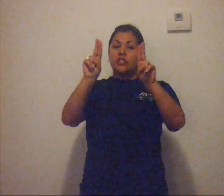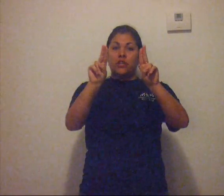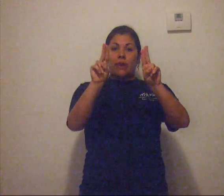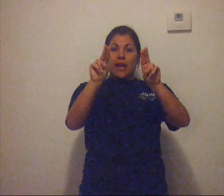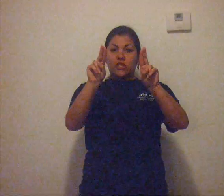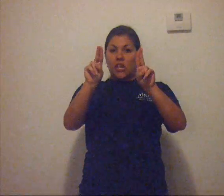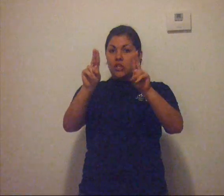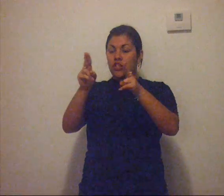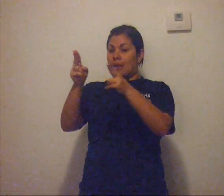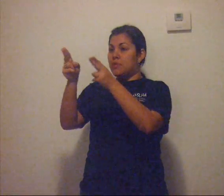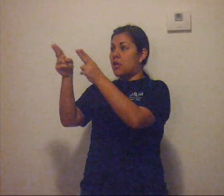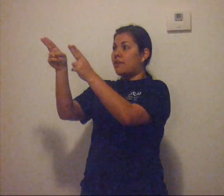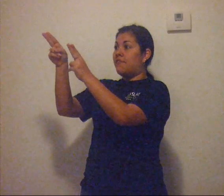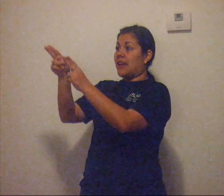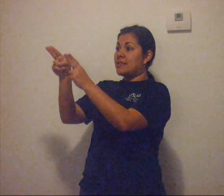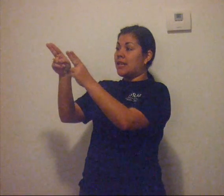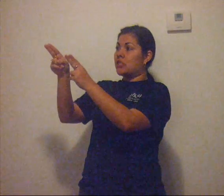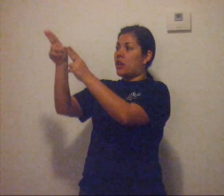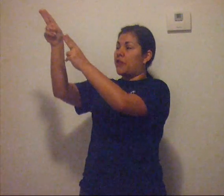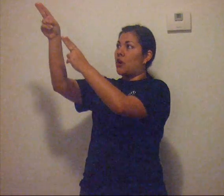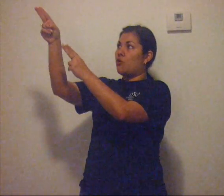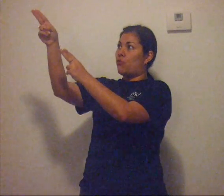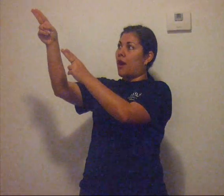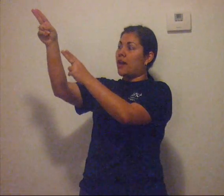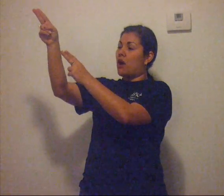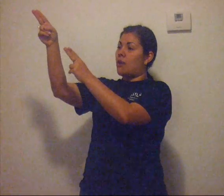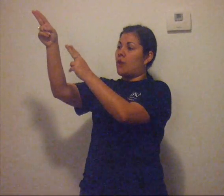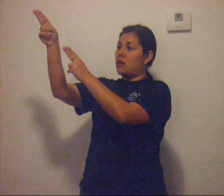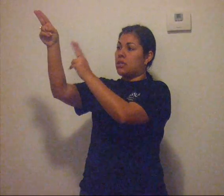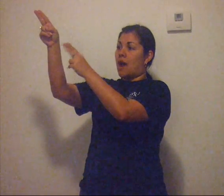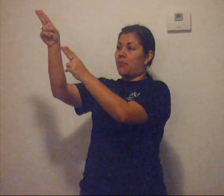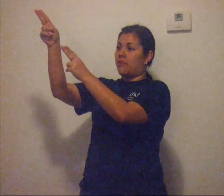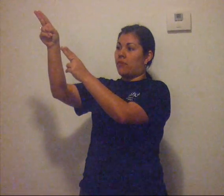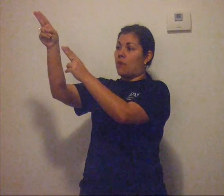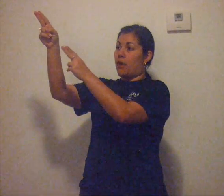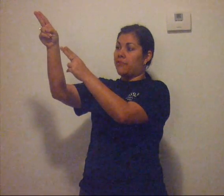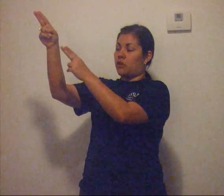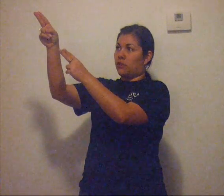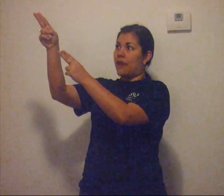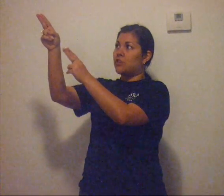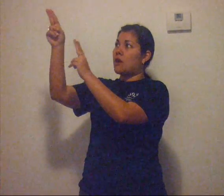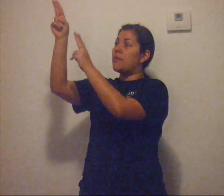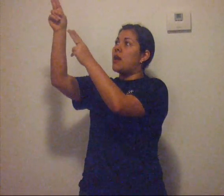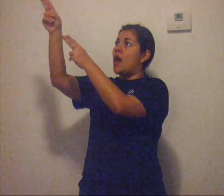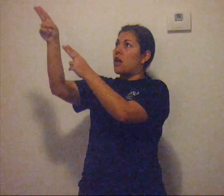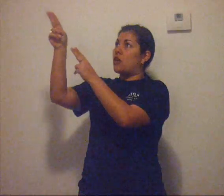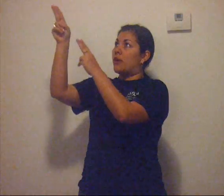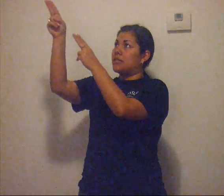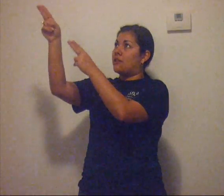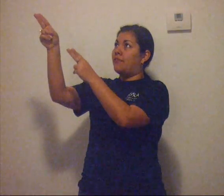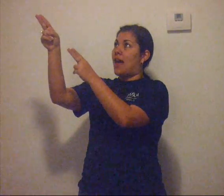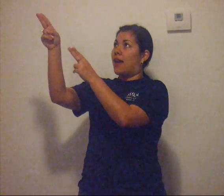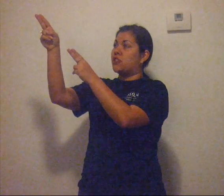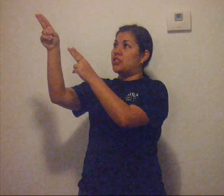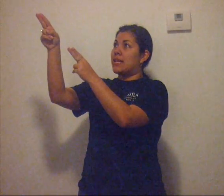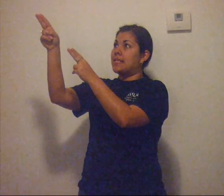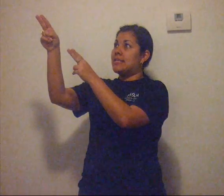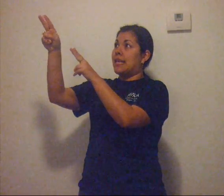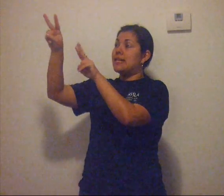2 H hand shapes facing each other, right arm on top of above your left arm, going to the flag, just like "see."